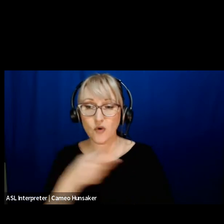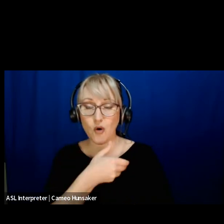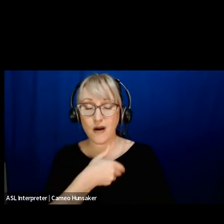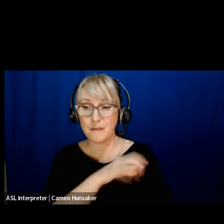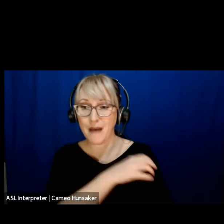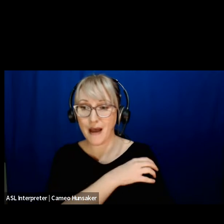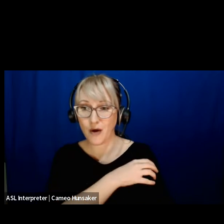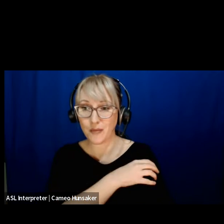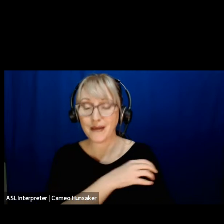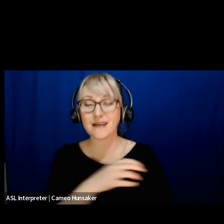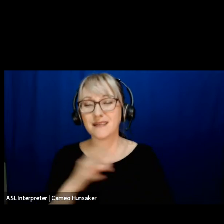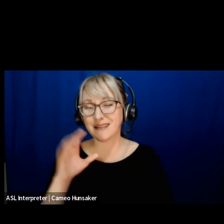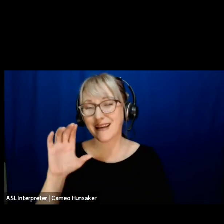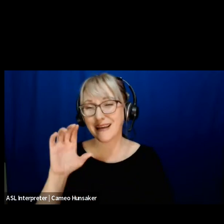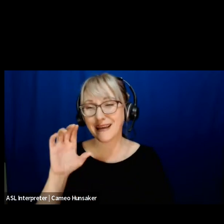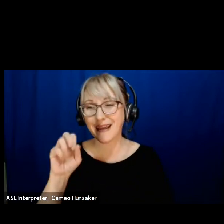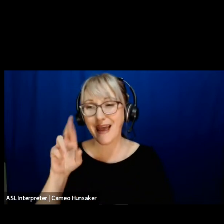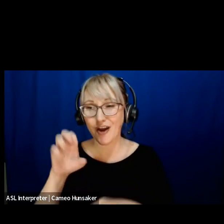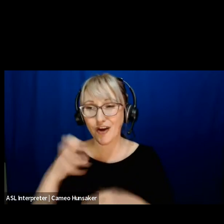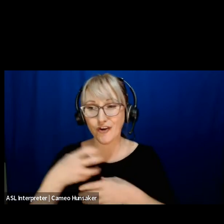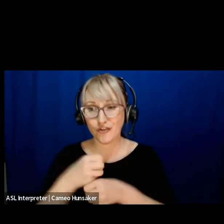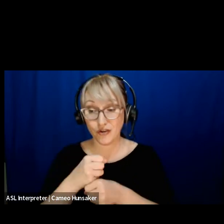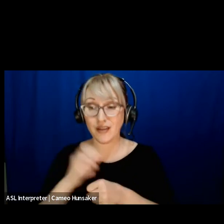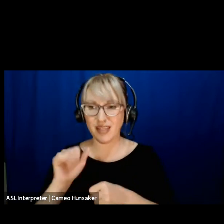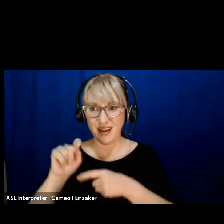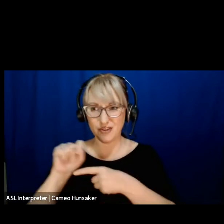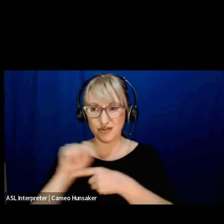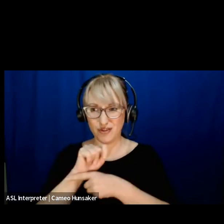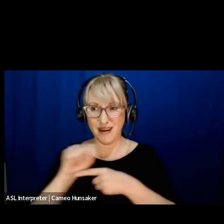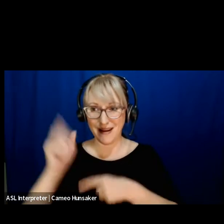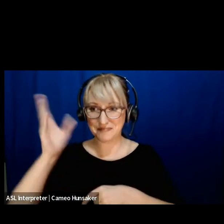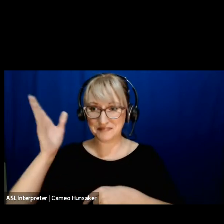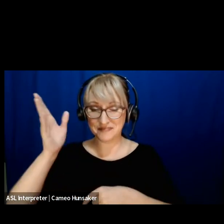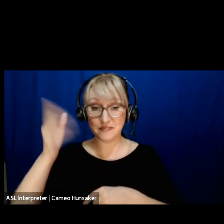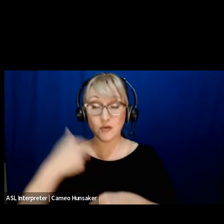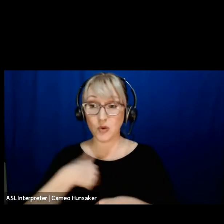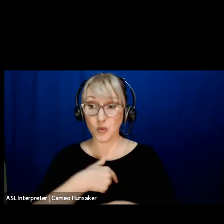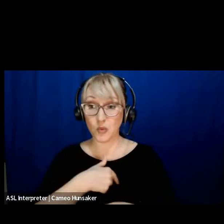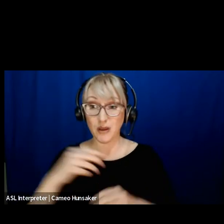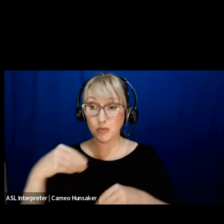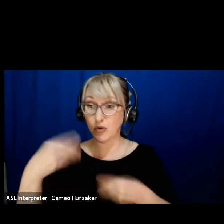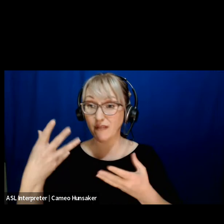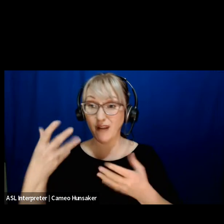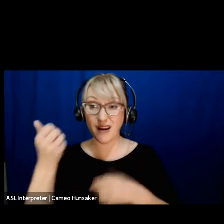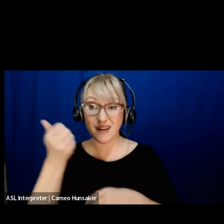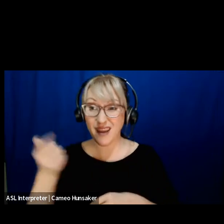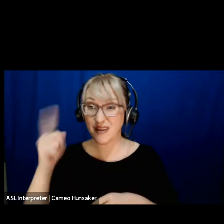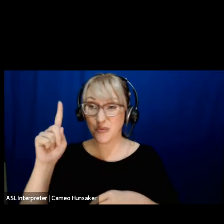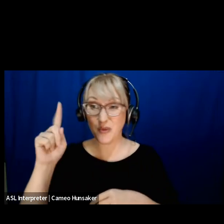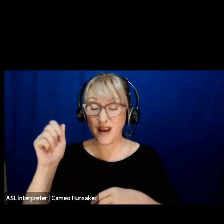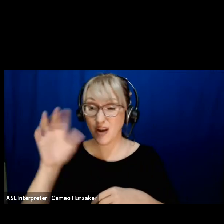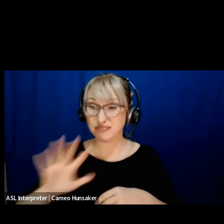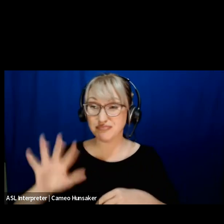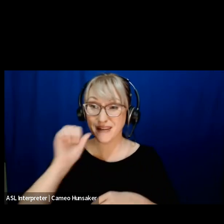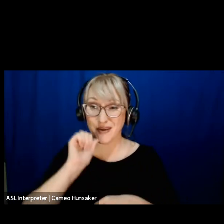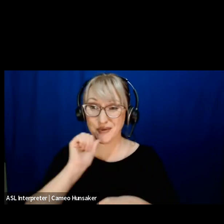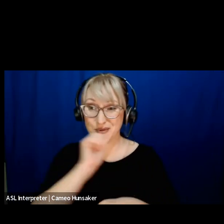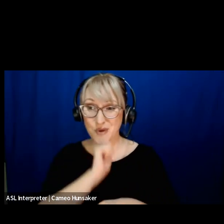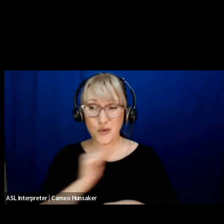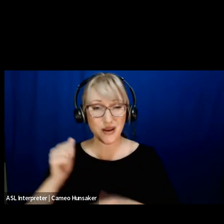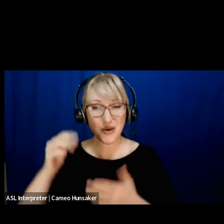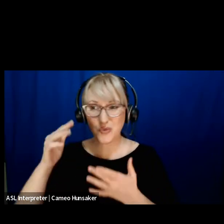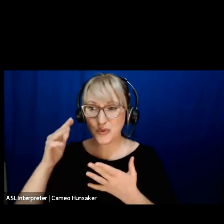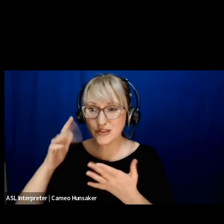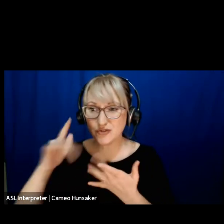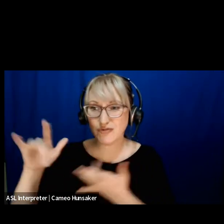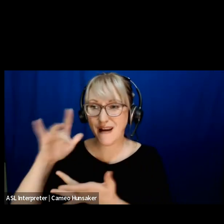CARE training. We provide this anywhere in Arizona. We'll travel. We go across the state with our